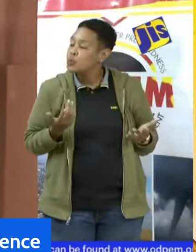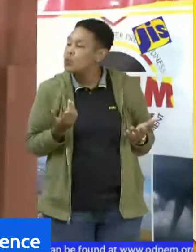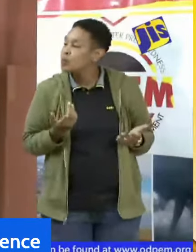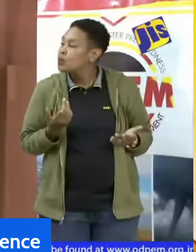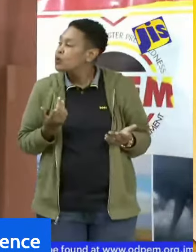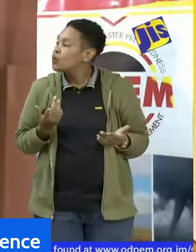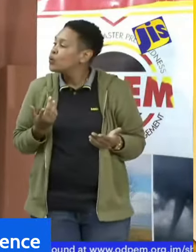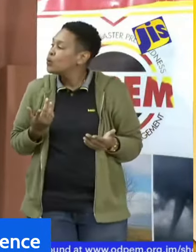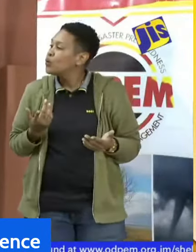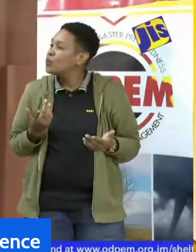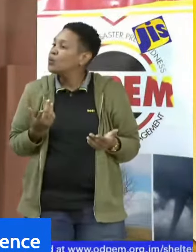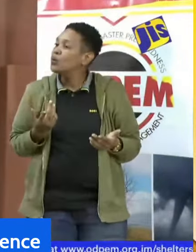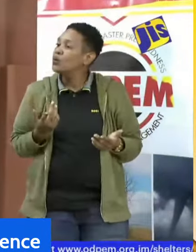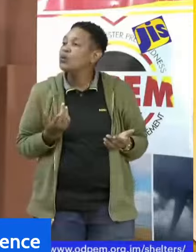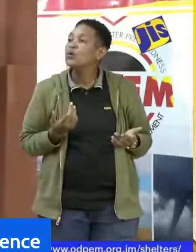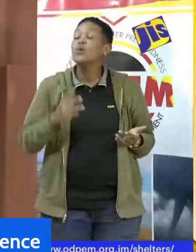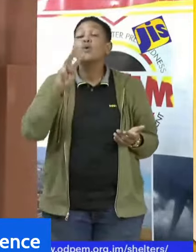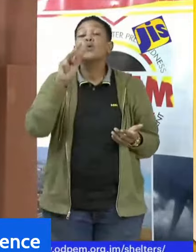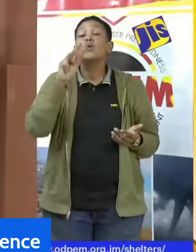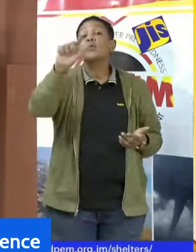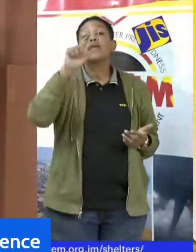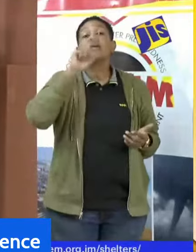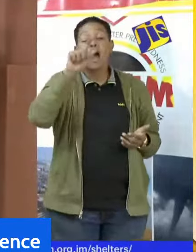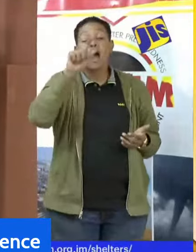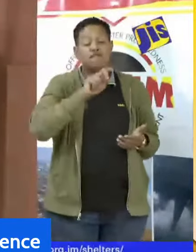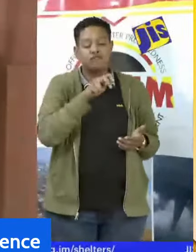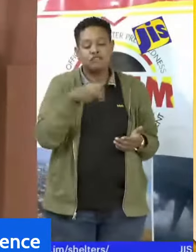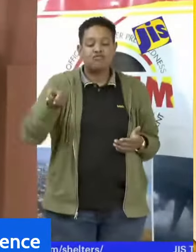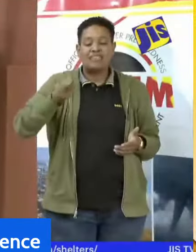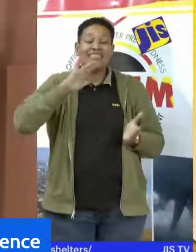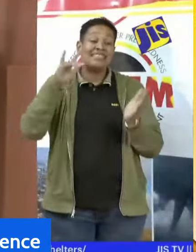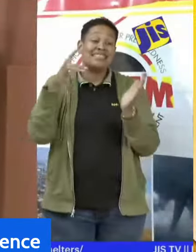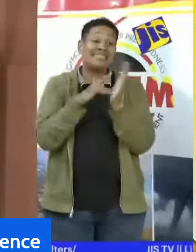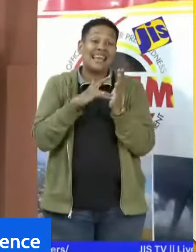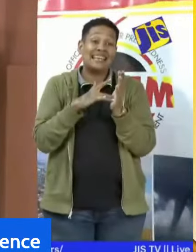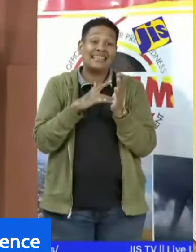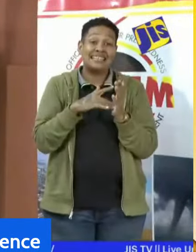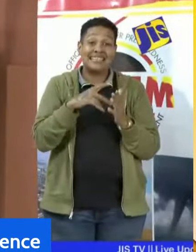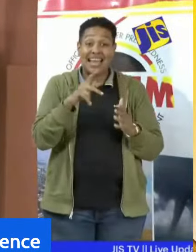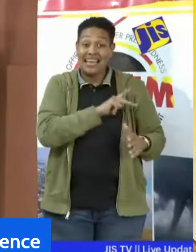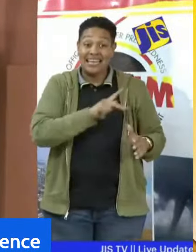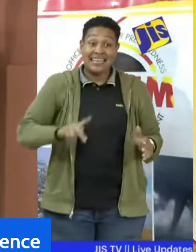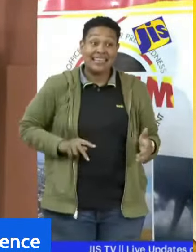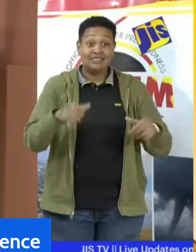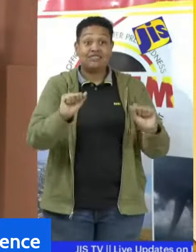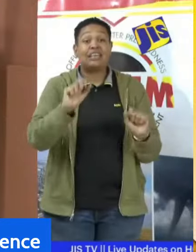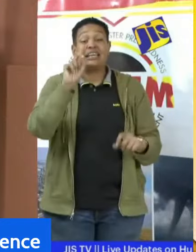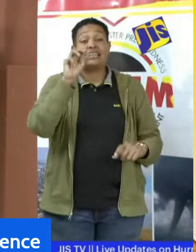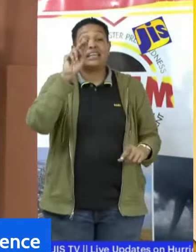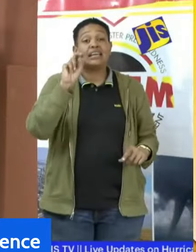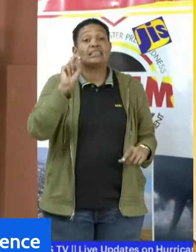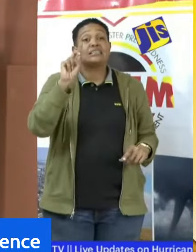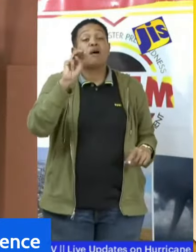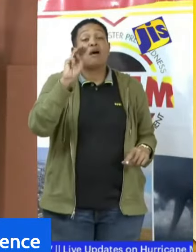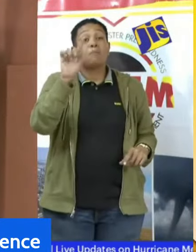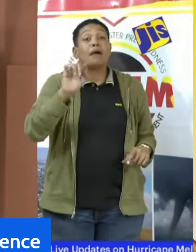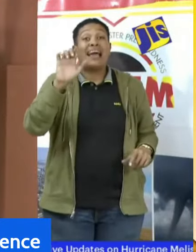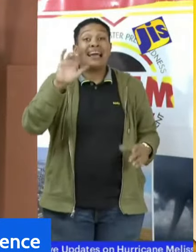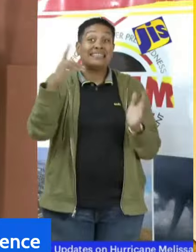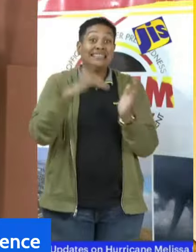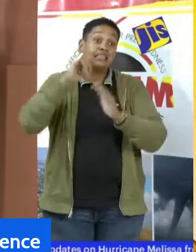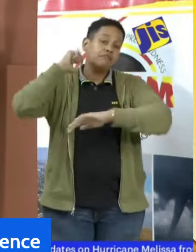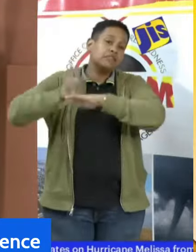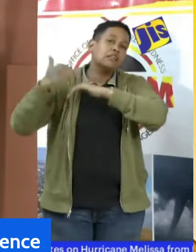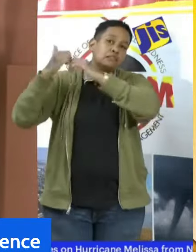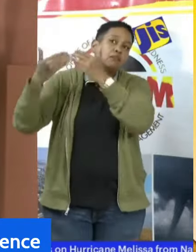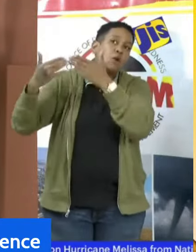a transitional center at King Street, the Desmond Mackenzie Center, we'll have to activate that